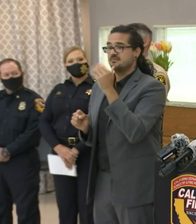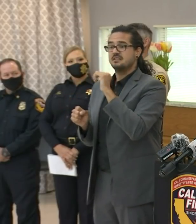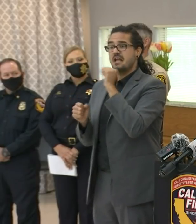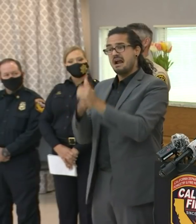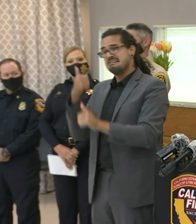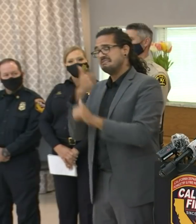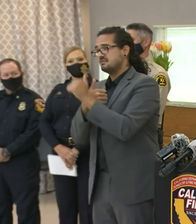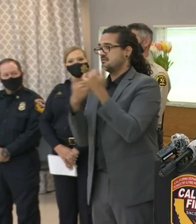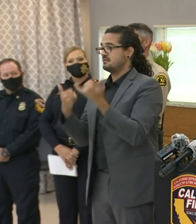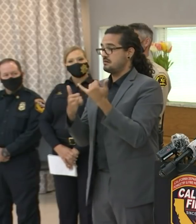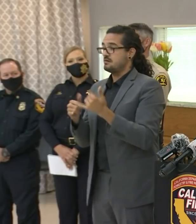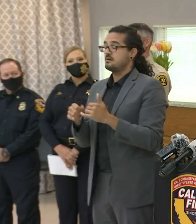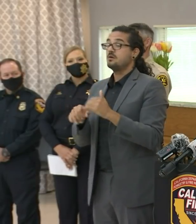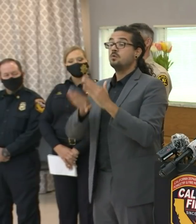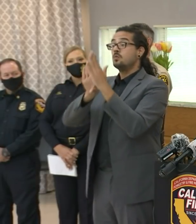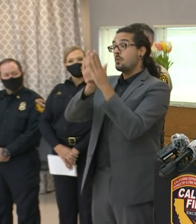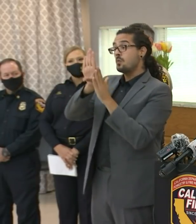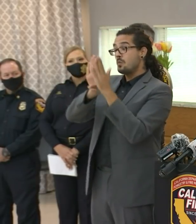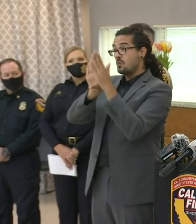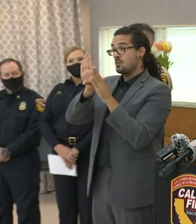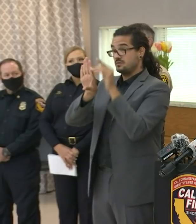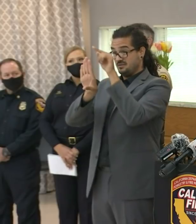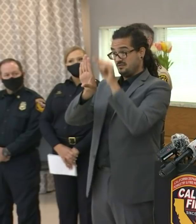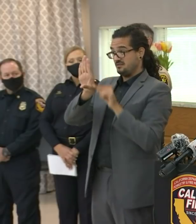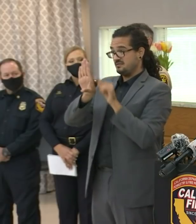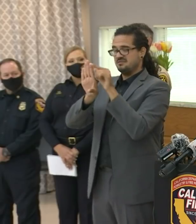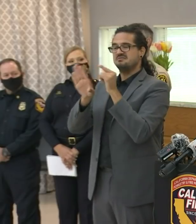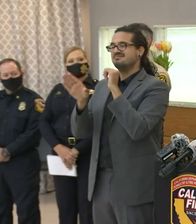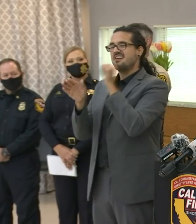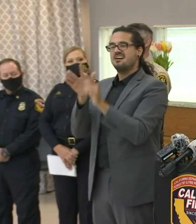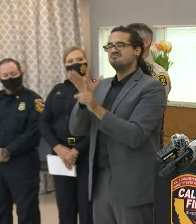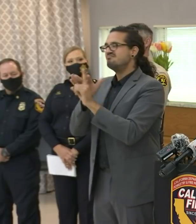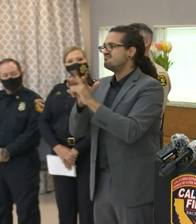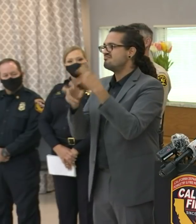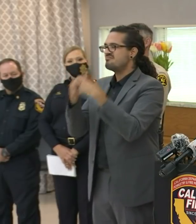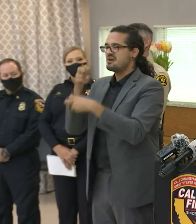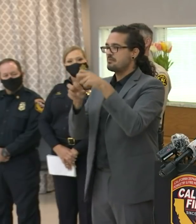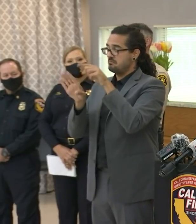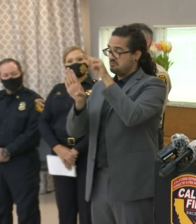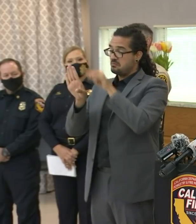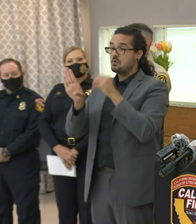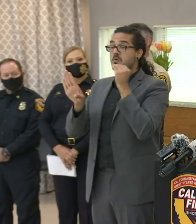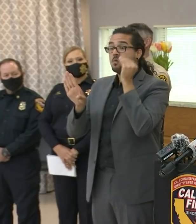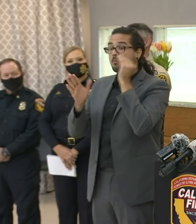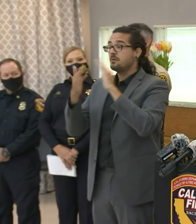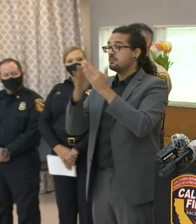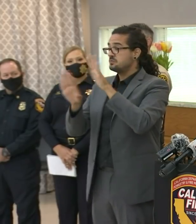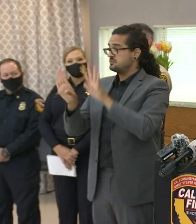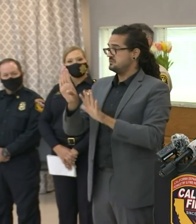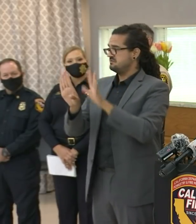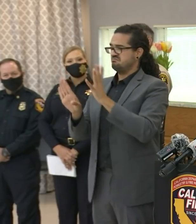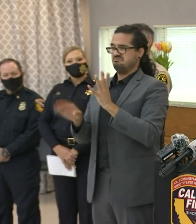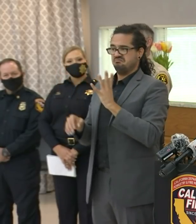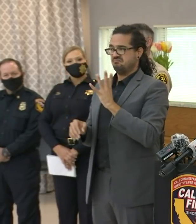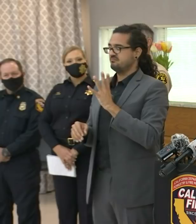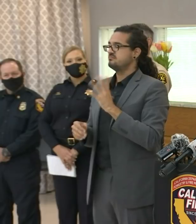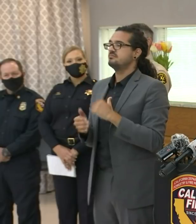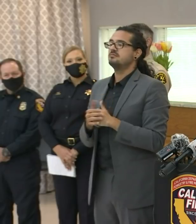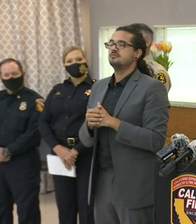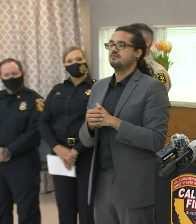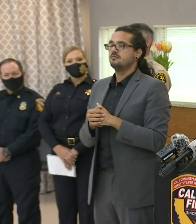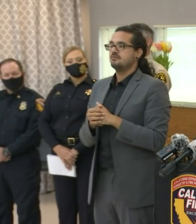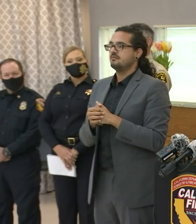areas, not a lot of movement there. The communities are still in good shape as far as that goes. We haven't really seen any good movement of the fire